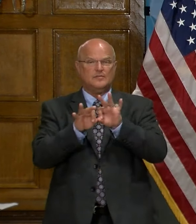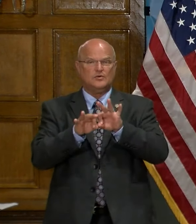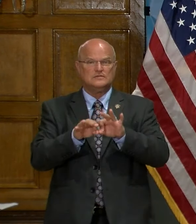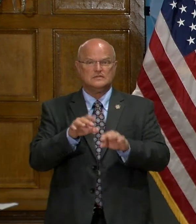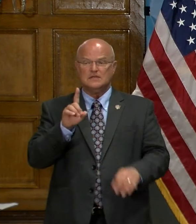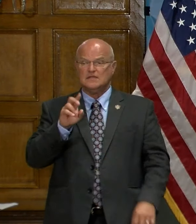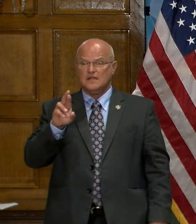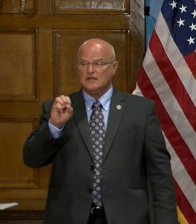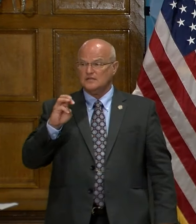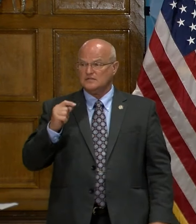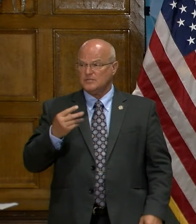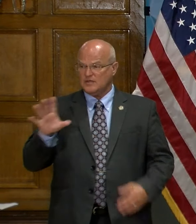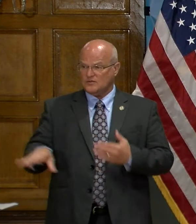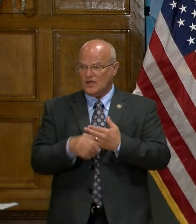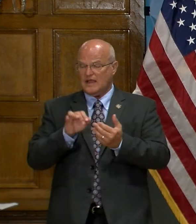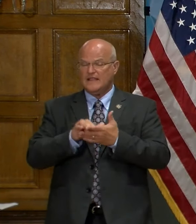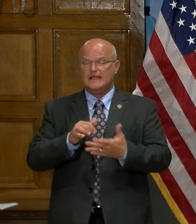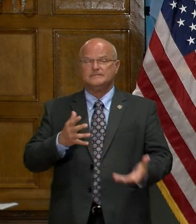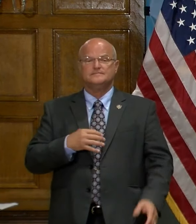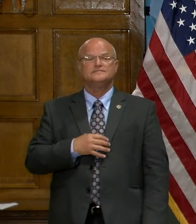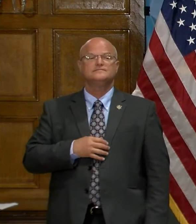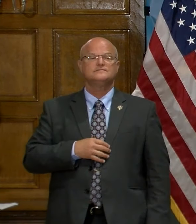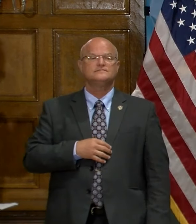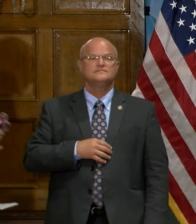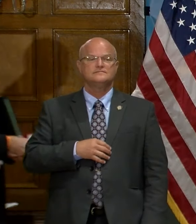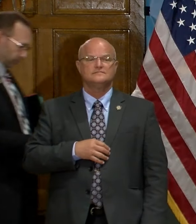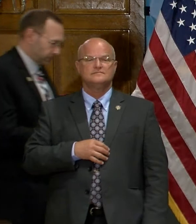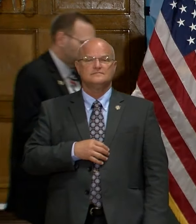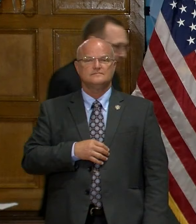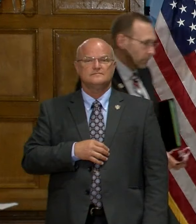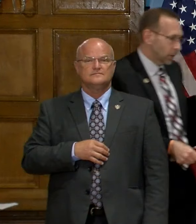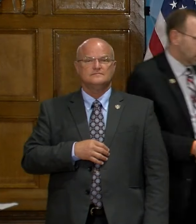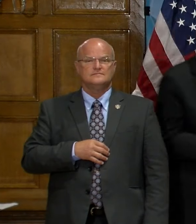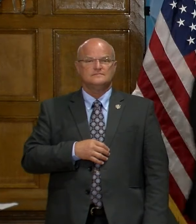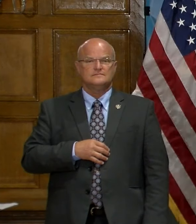it. And Dr. Smith, did you want to add to that?